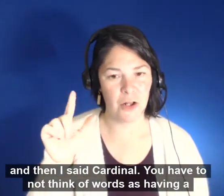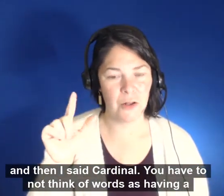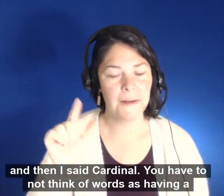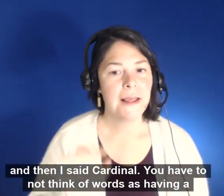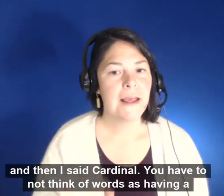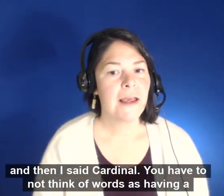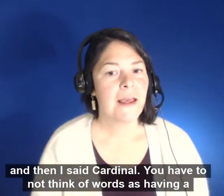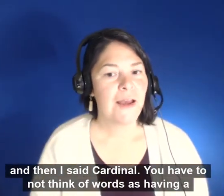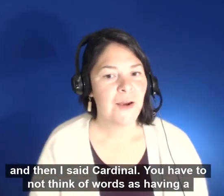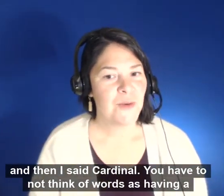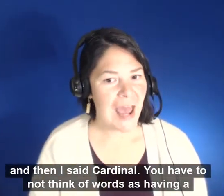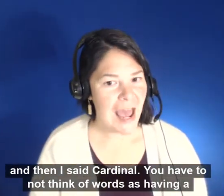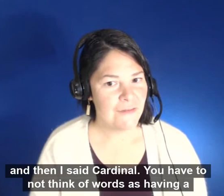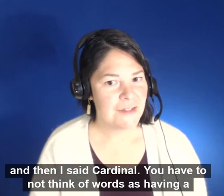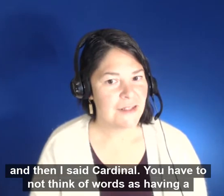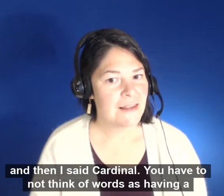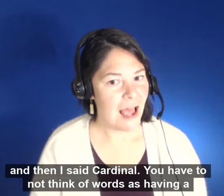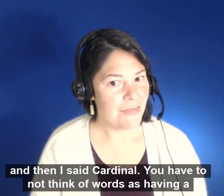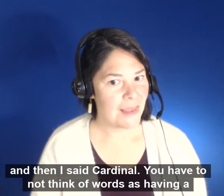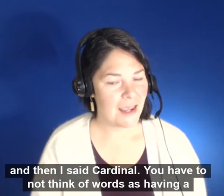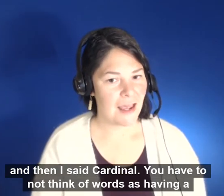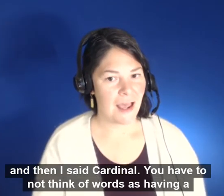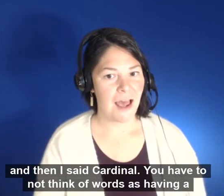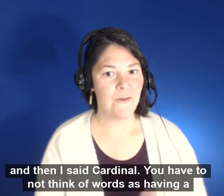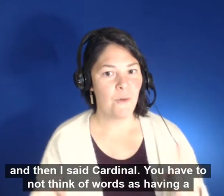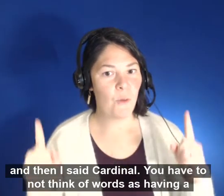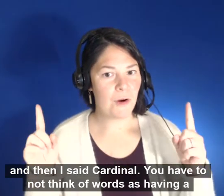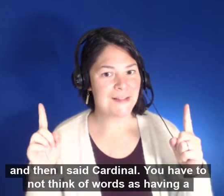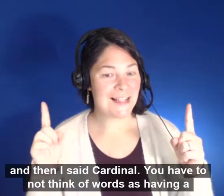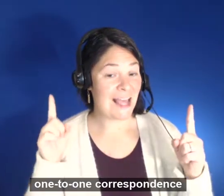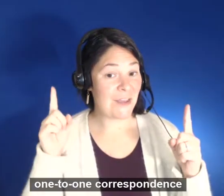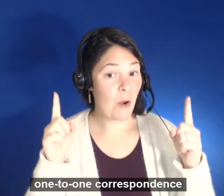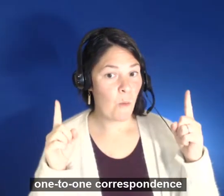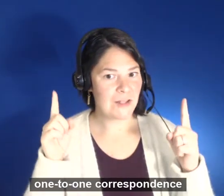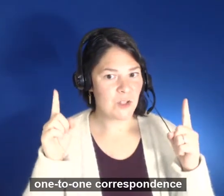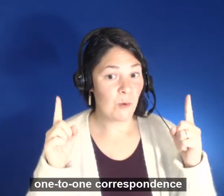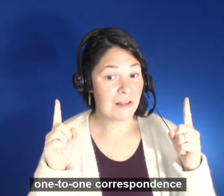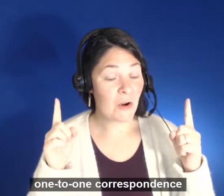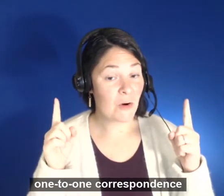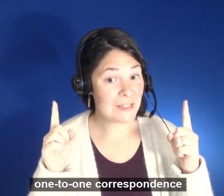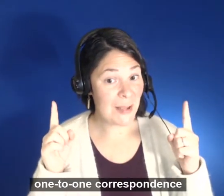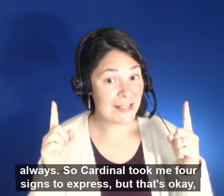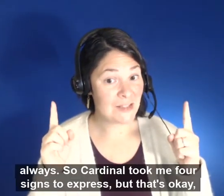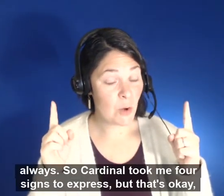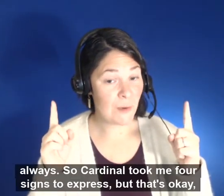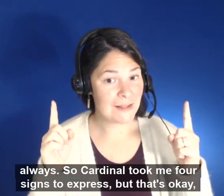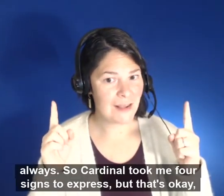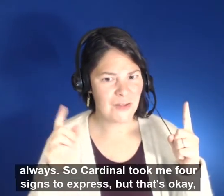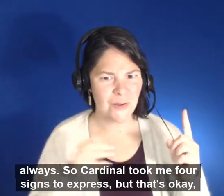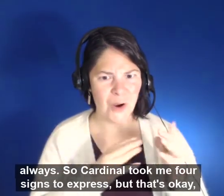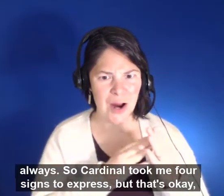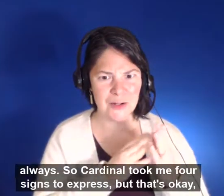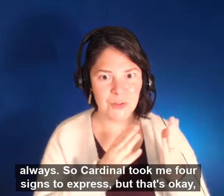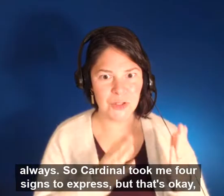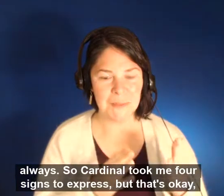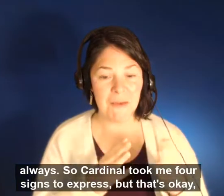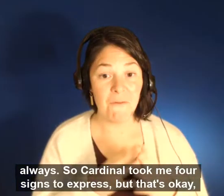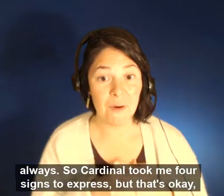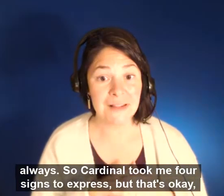cardinal. You have to not think of words as having a one-to-one correspondence always. So cardinal took me 4